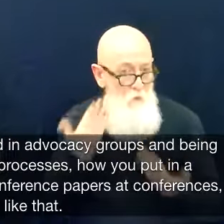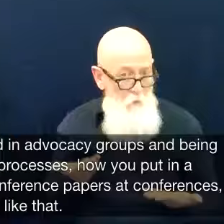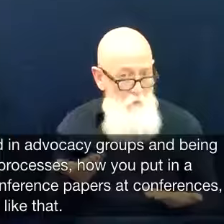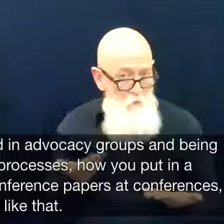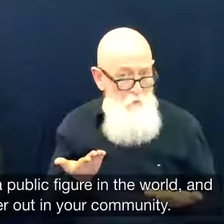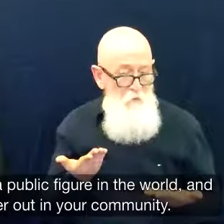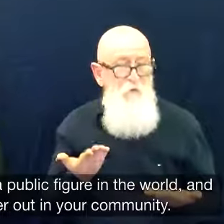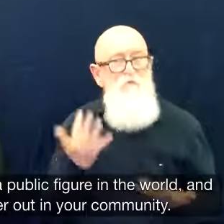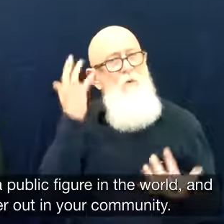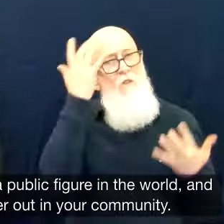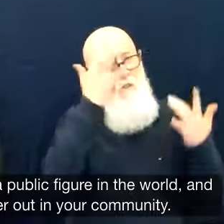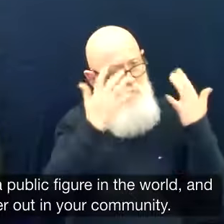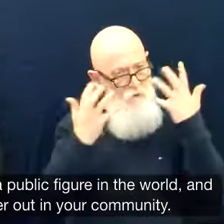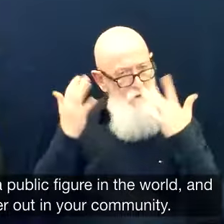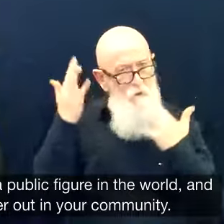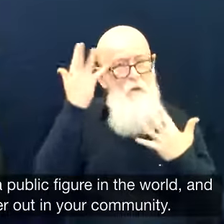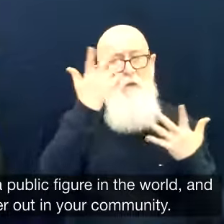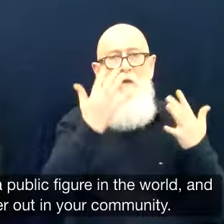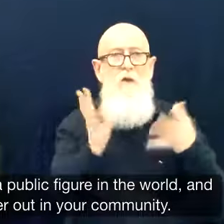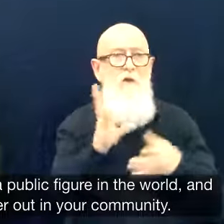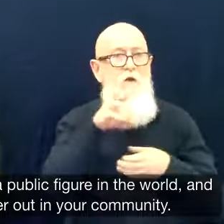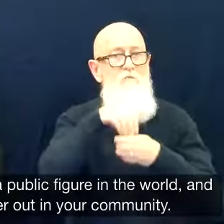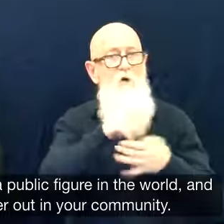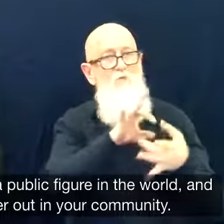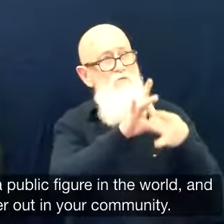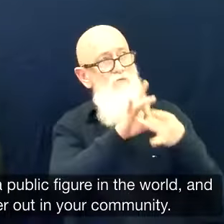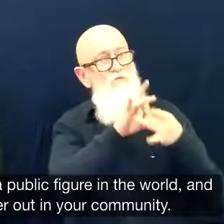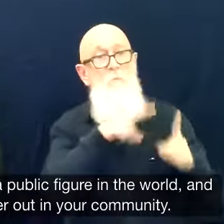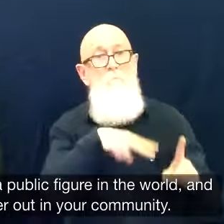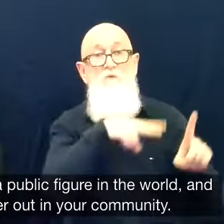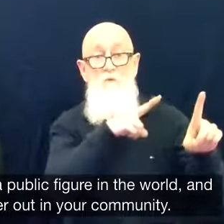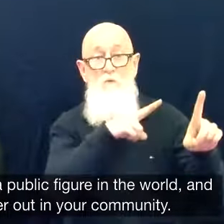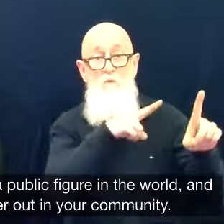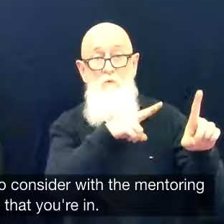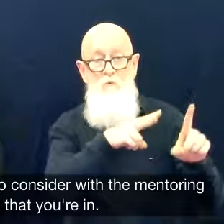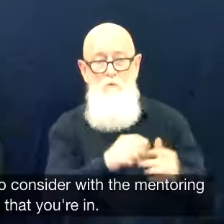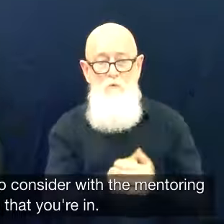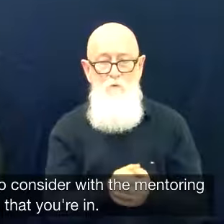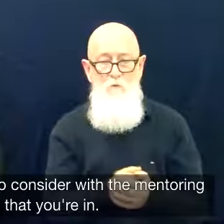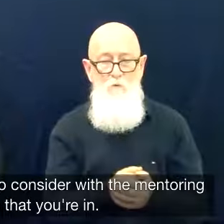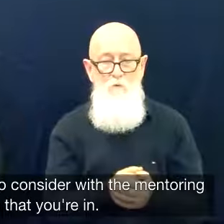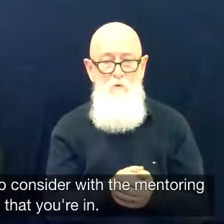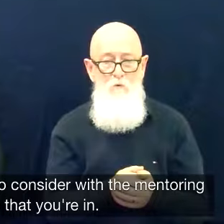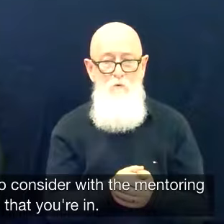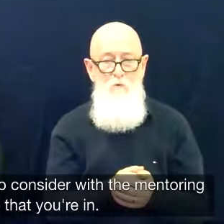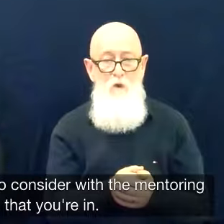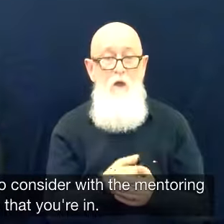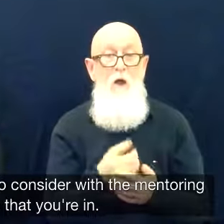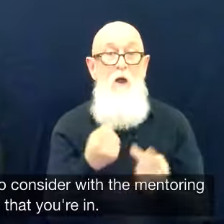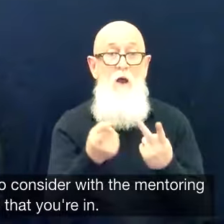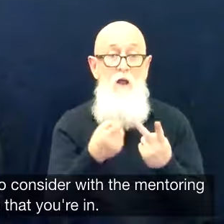to consider with the mentoring relationship that you're in. So the last two are cultural